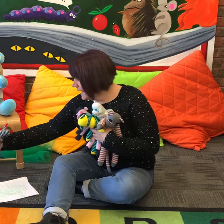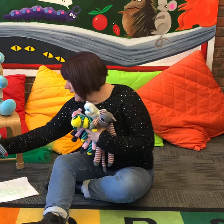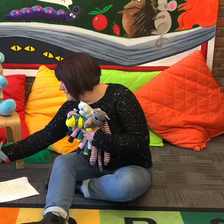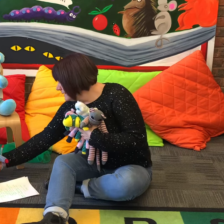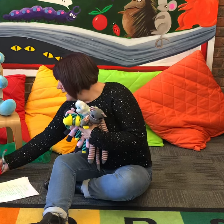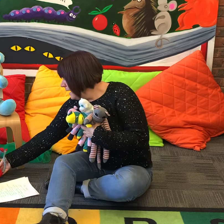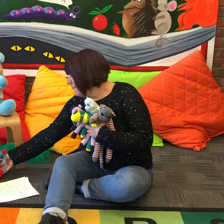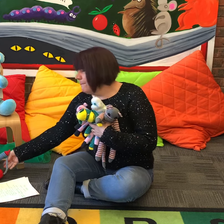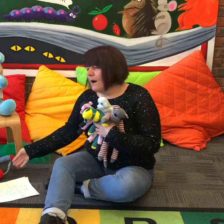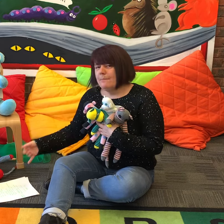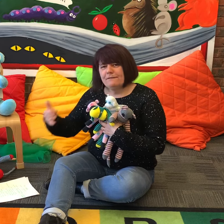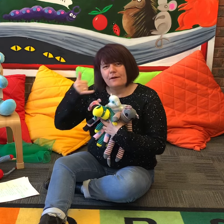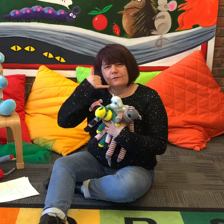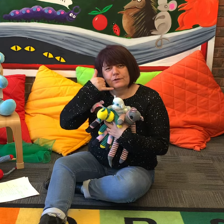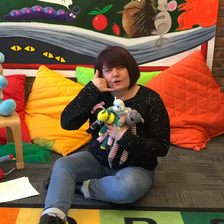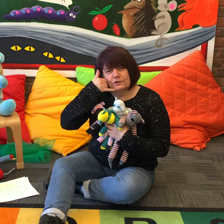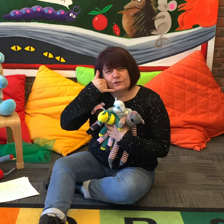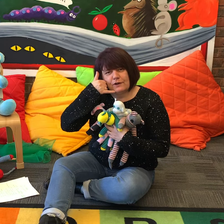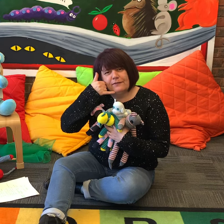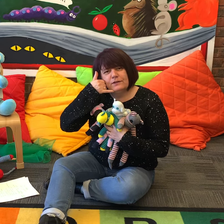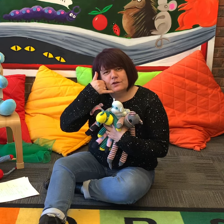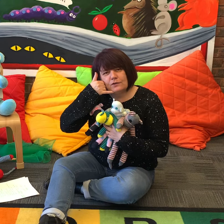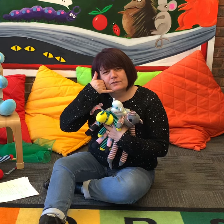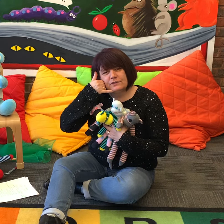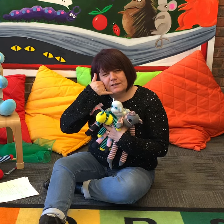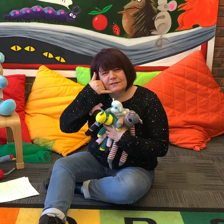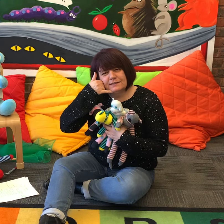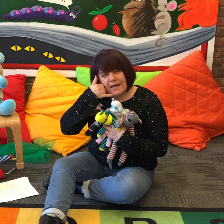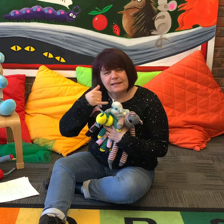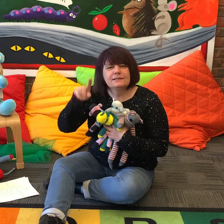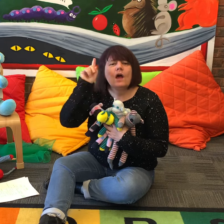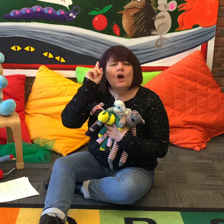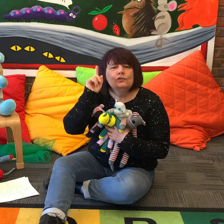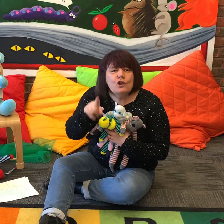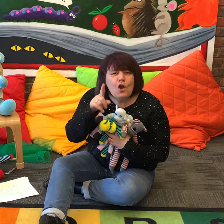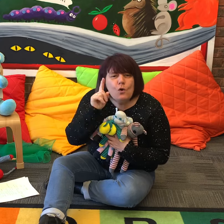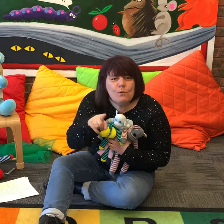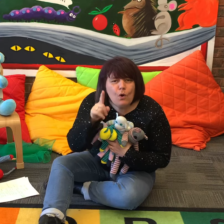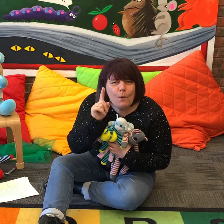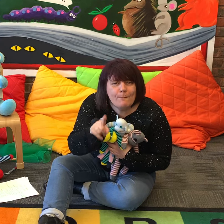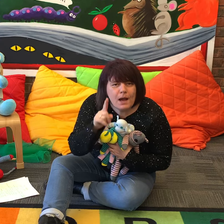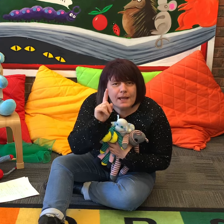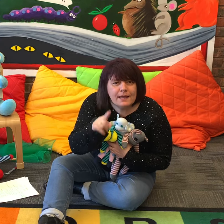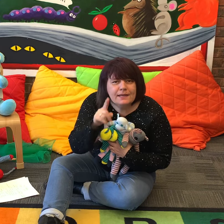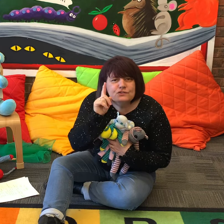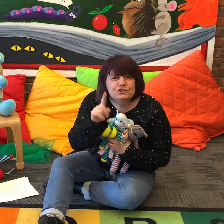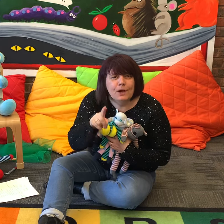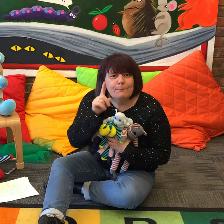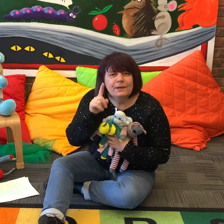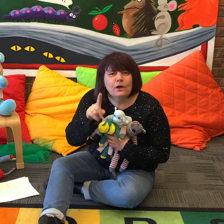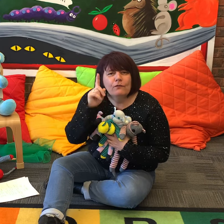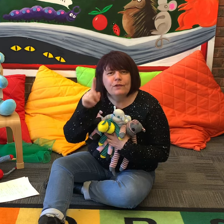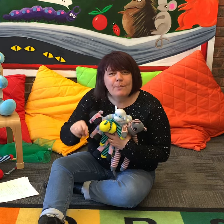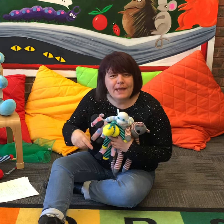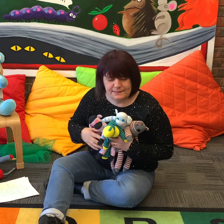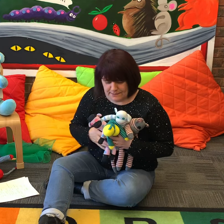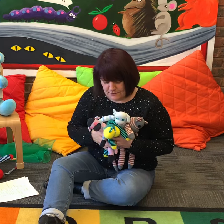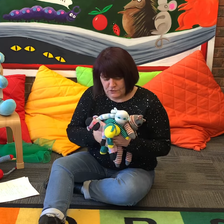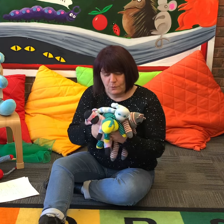head. Mummy phoned the doctor, and the doctor said, no more monkeys jumping on the bed. So we've